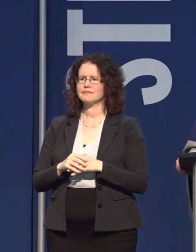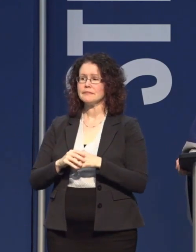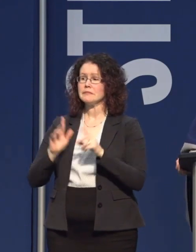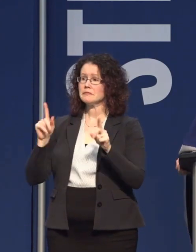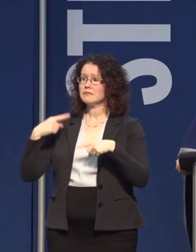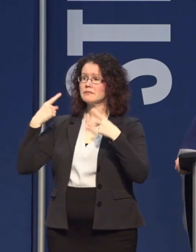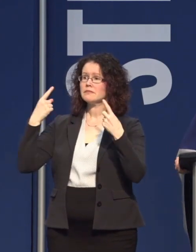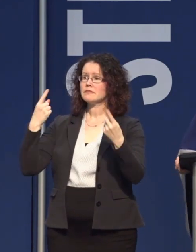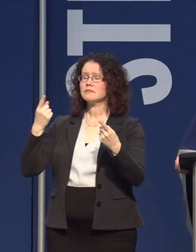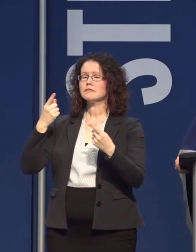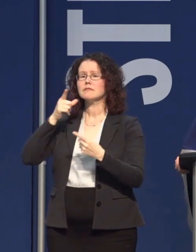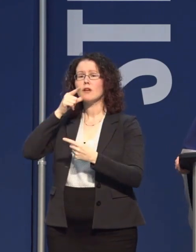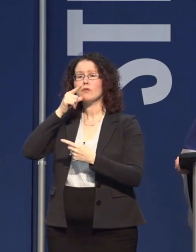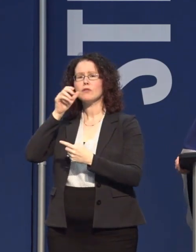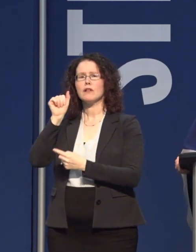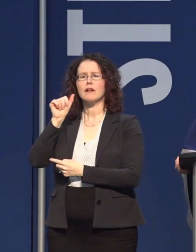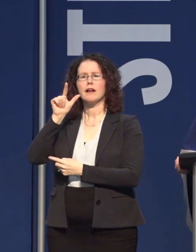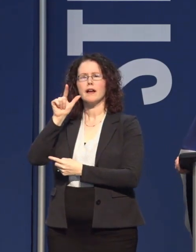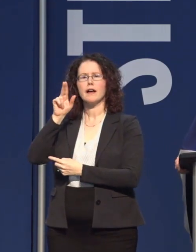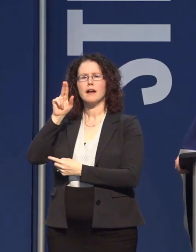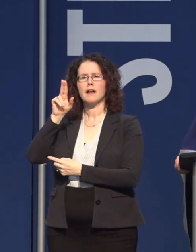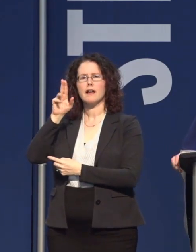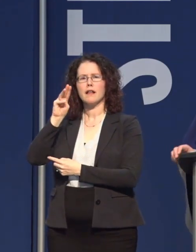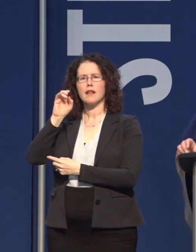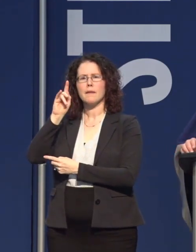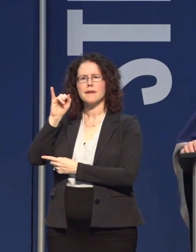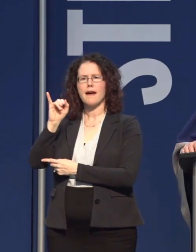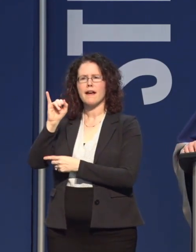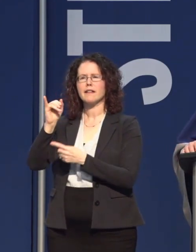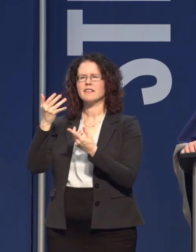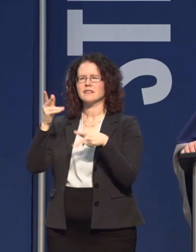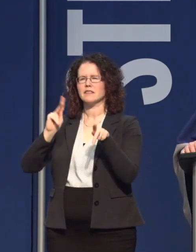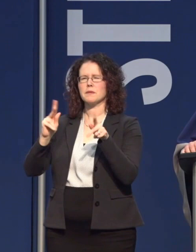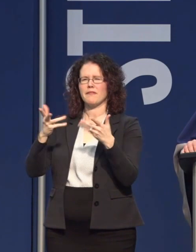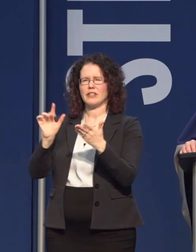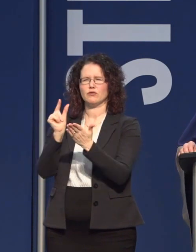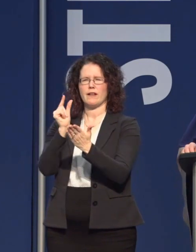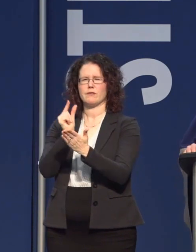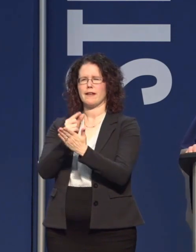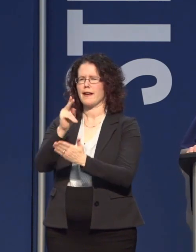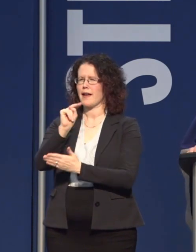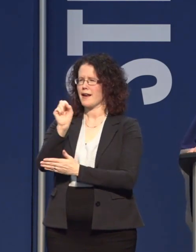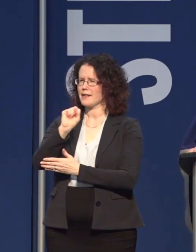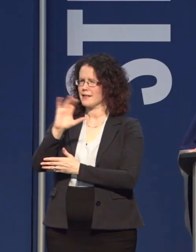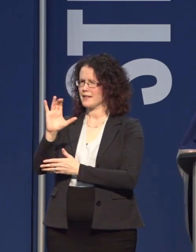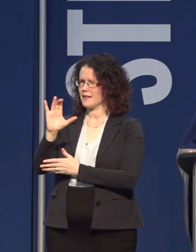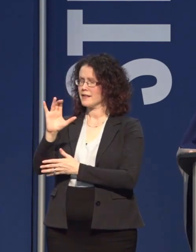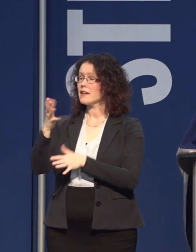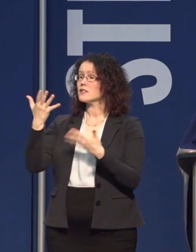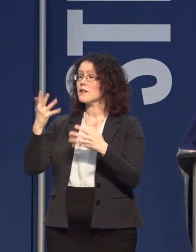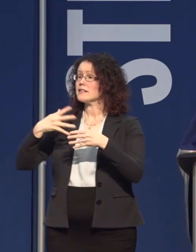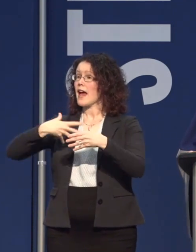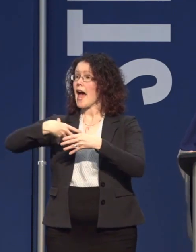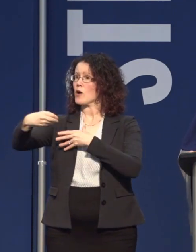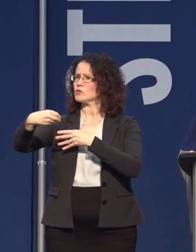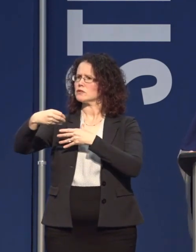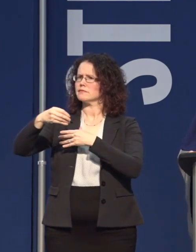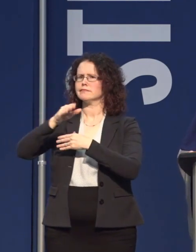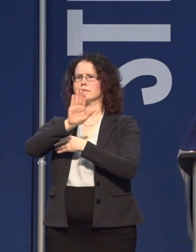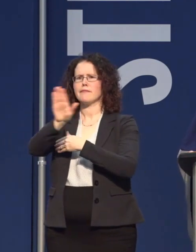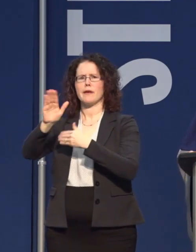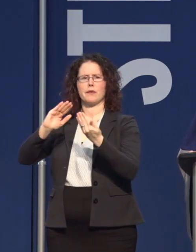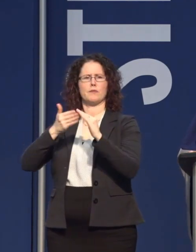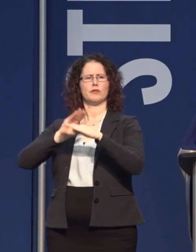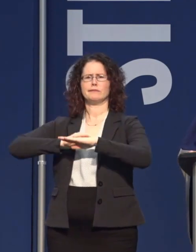our alumni have been driven by a passion to find creative and entrepreneurial ways to give back to their communities with their